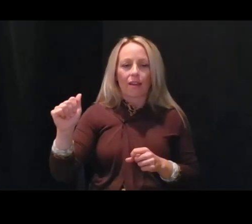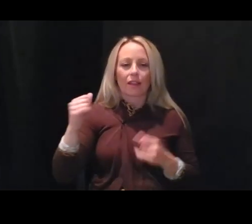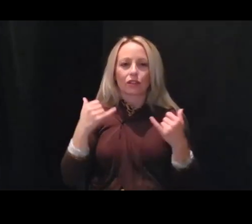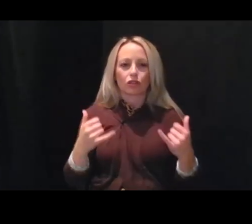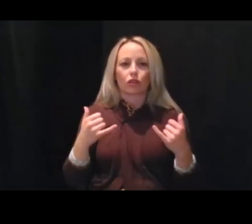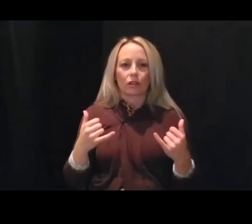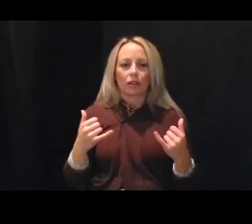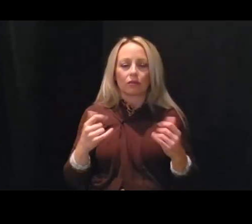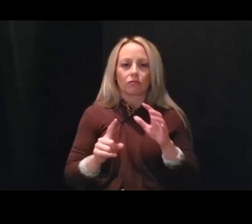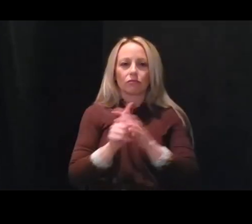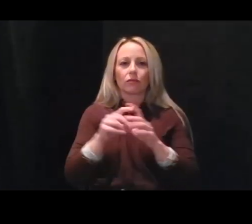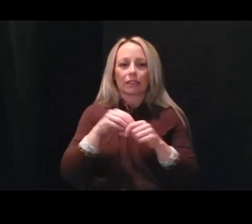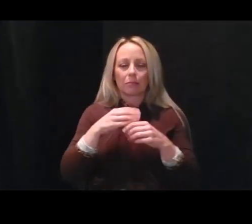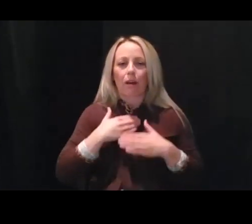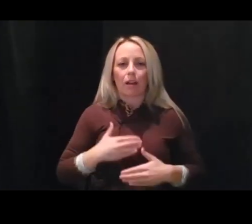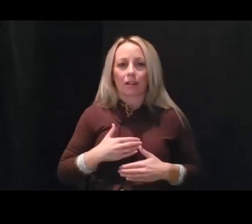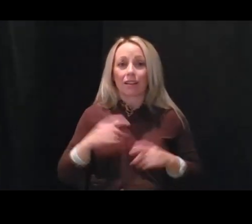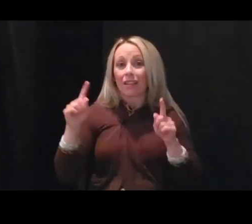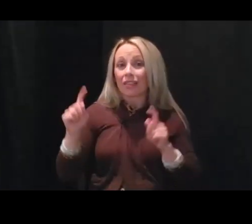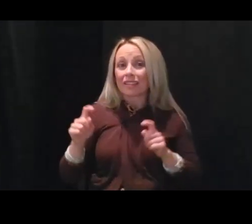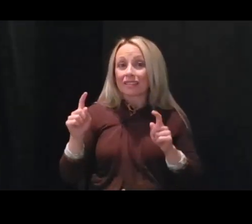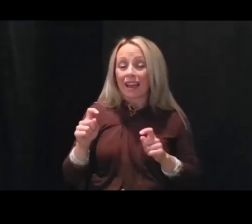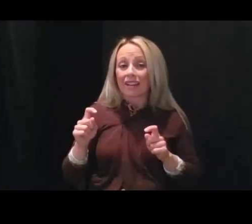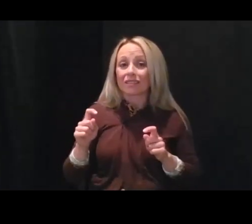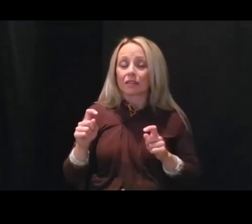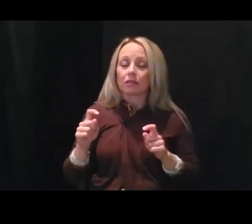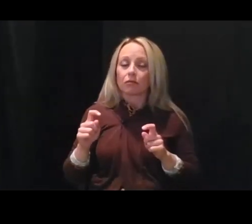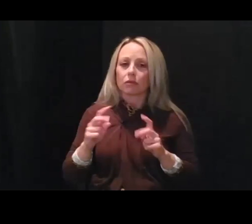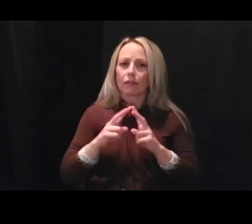present. The test is considered to be very reliable.